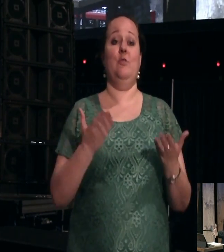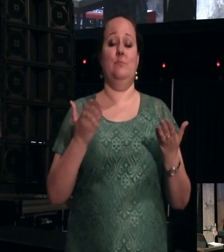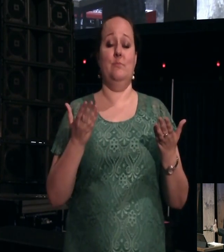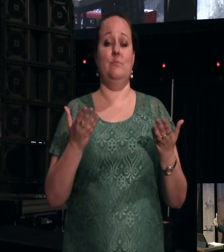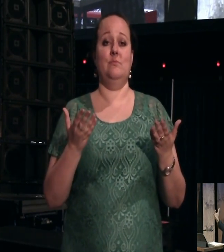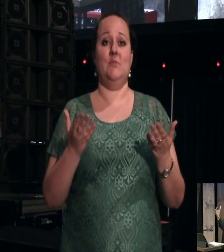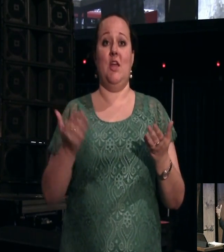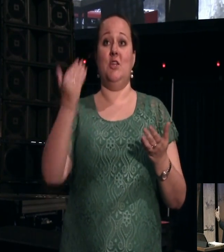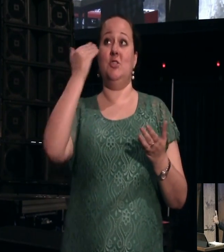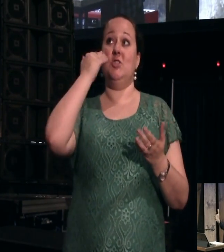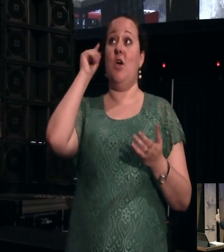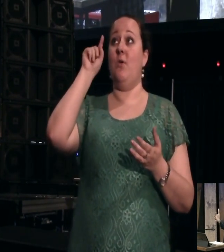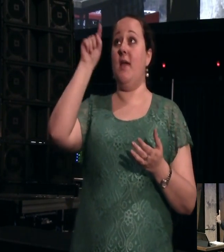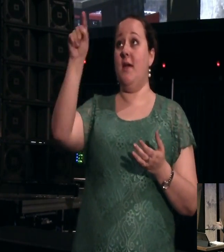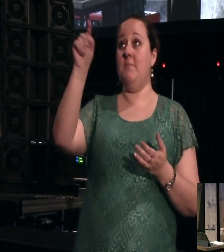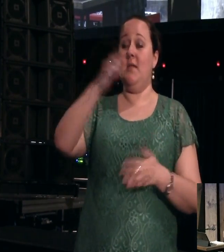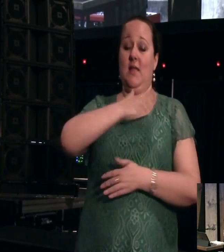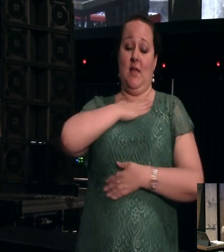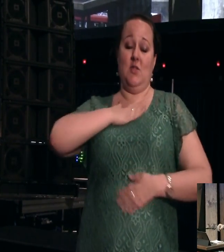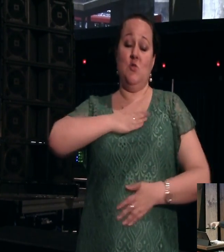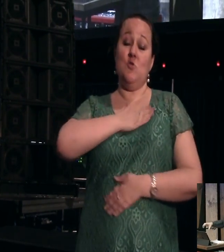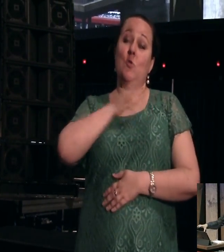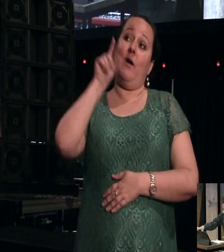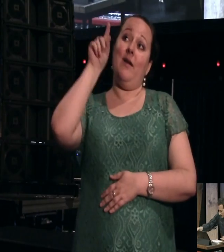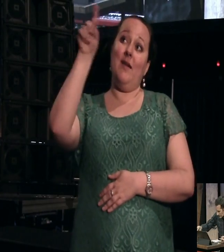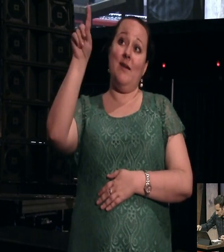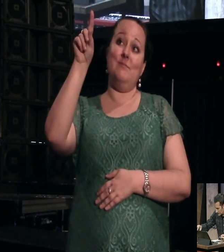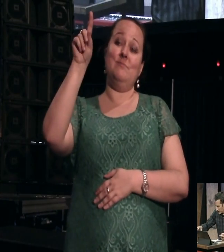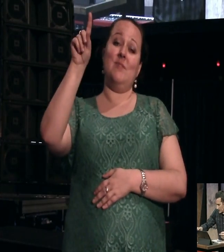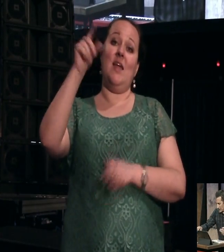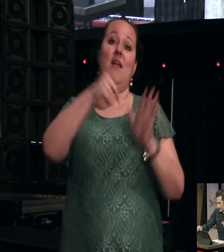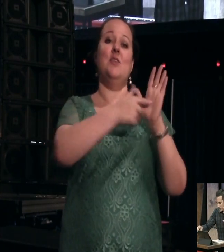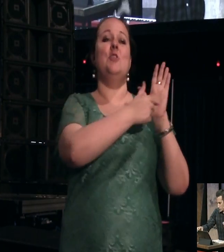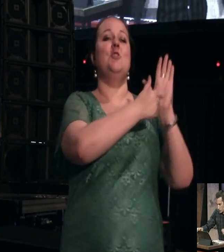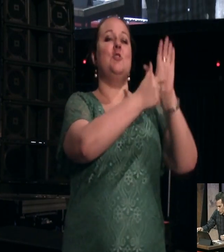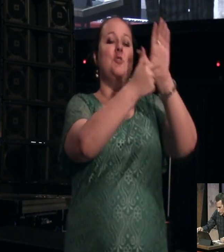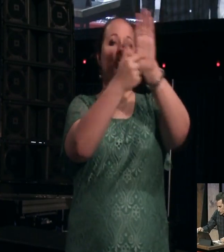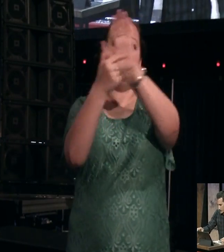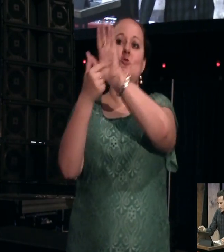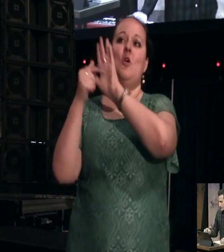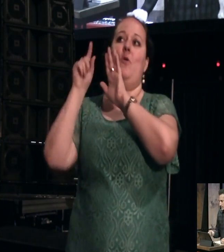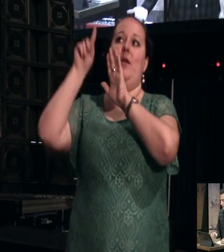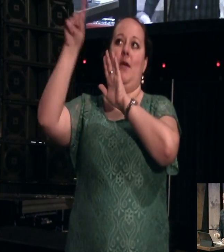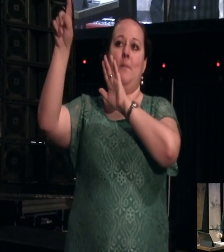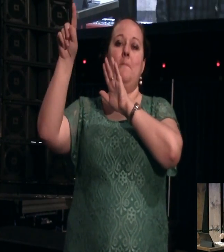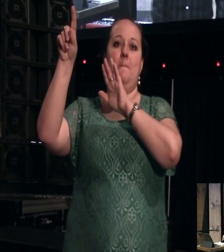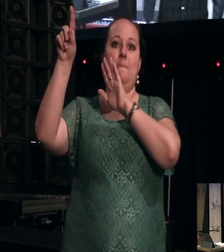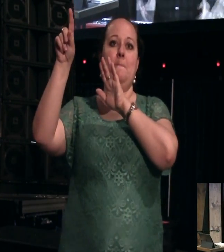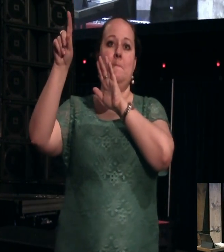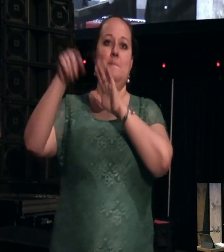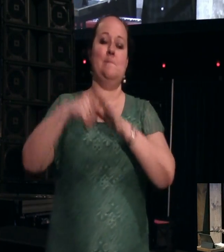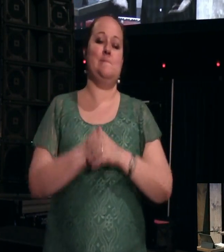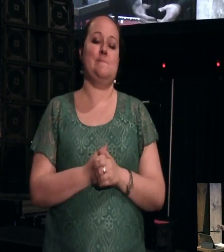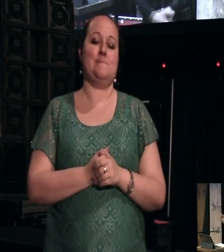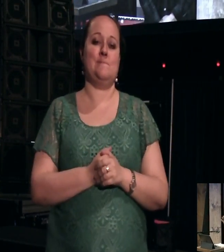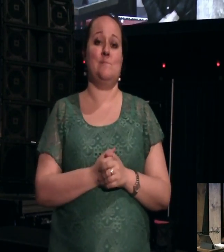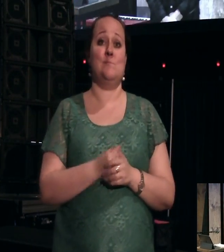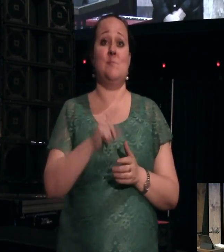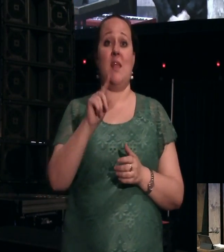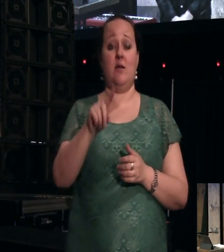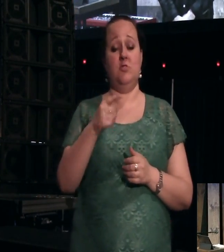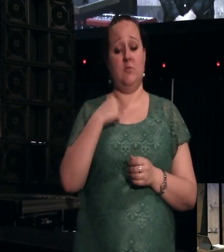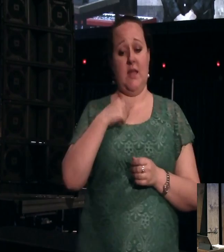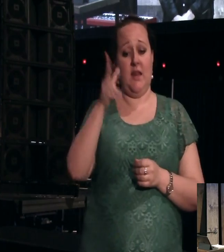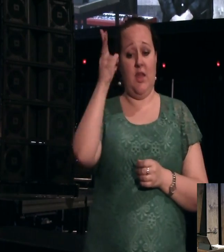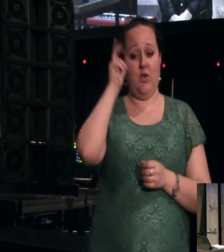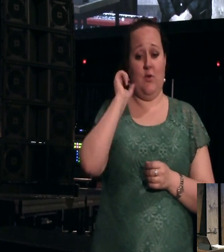That is why you exist, to know Jesus, enjoy Jesus, and display Jesus to the